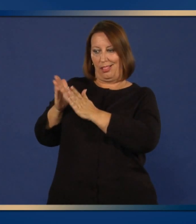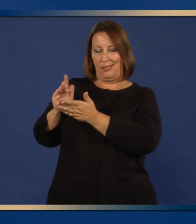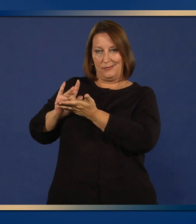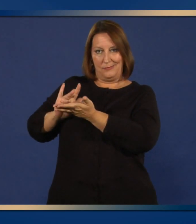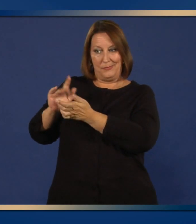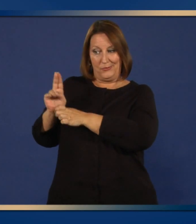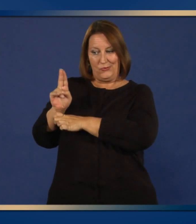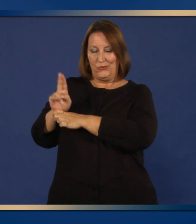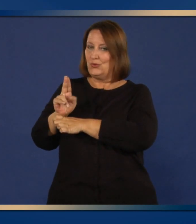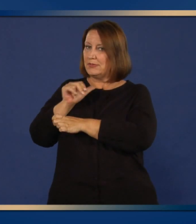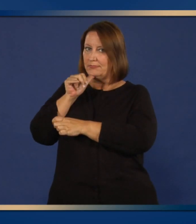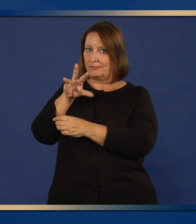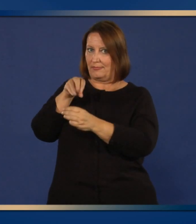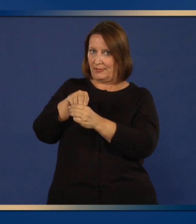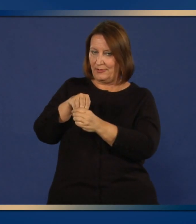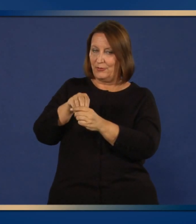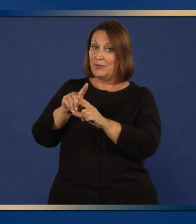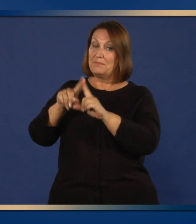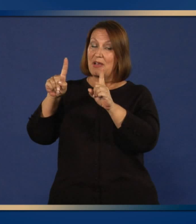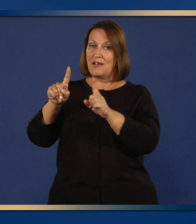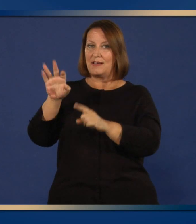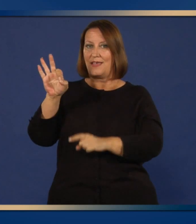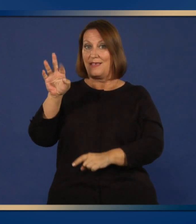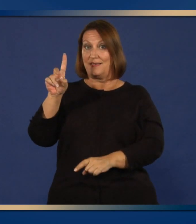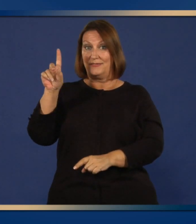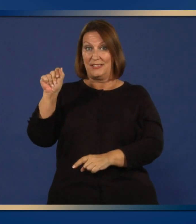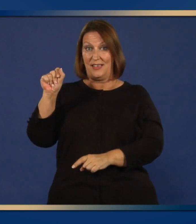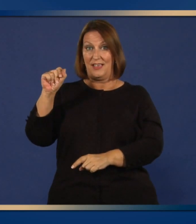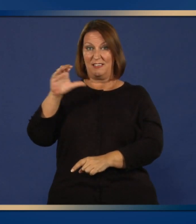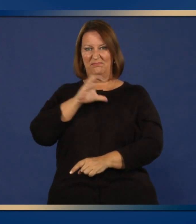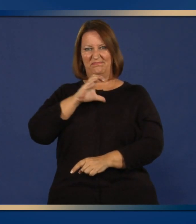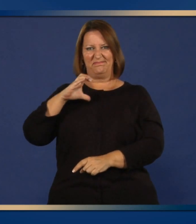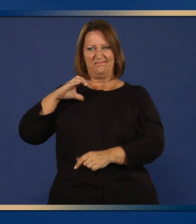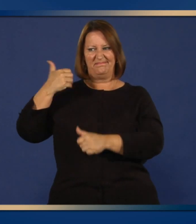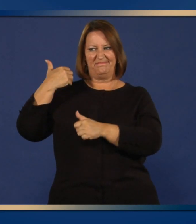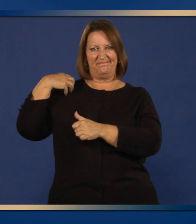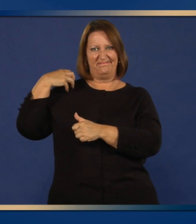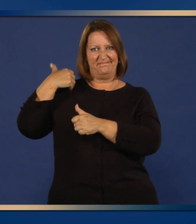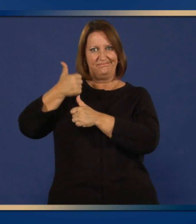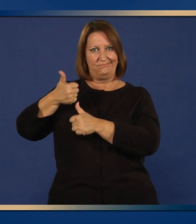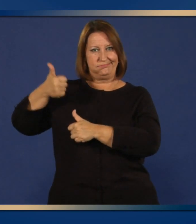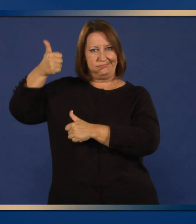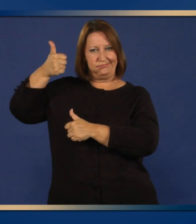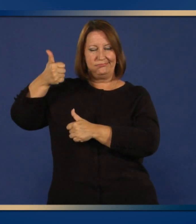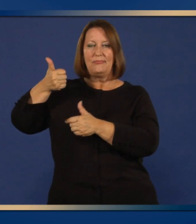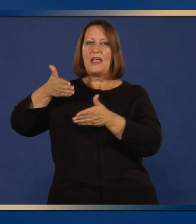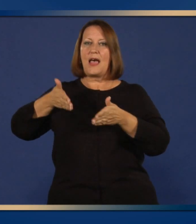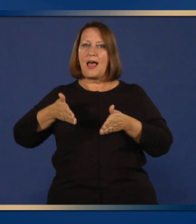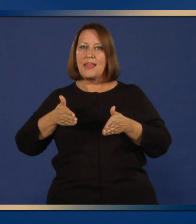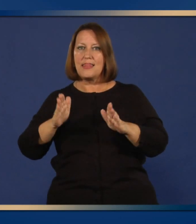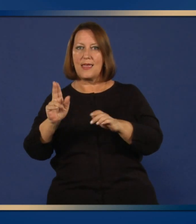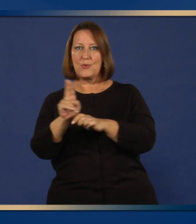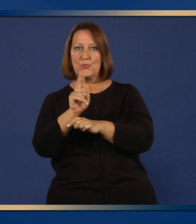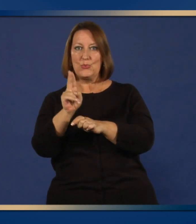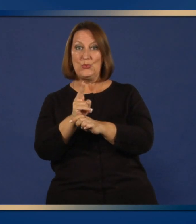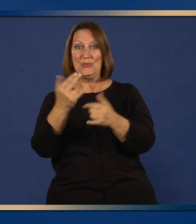However, the FDA Commissioner has authorized the emergency use of Zenamavir.